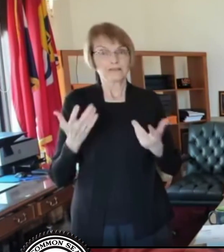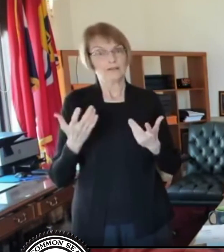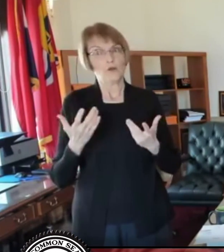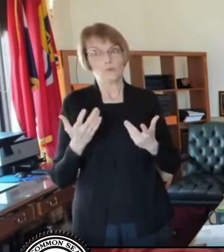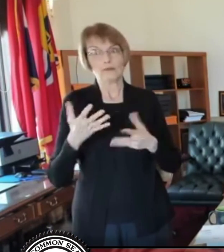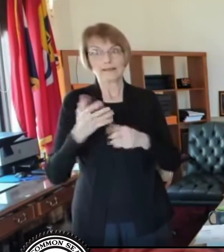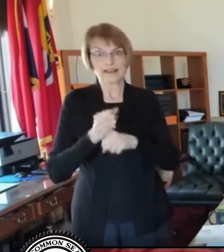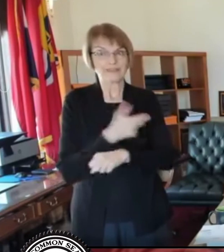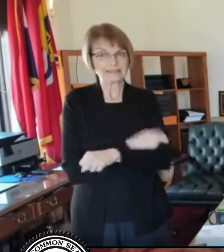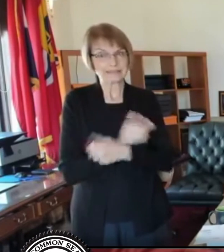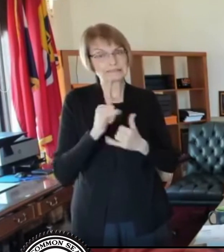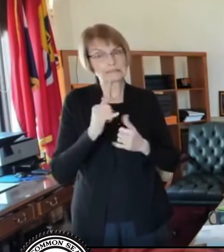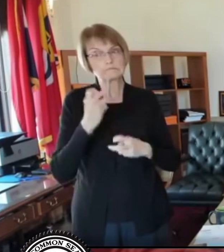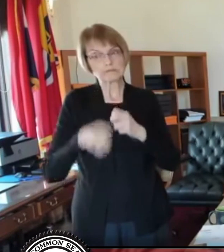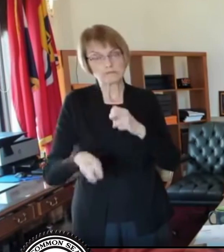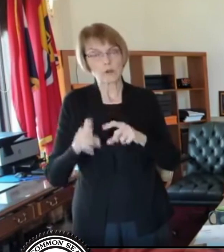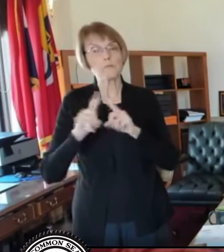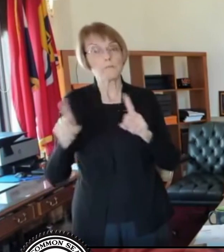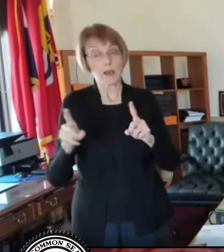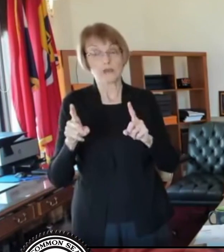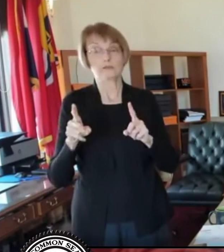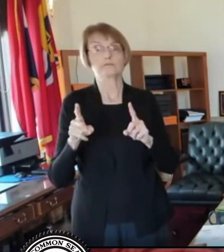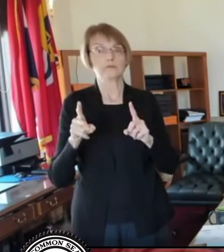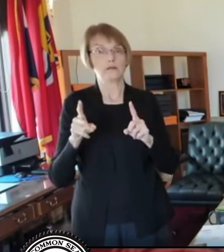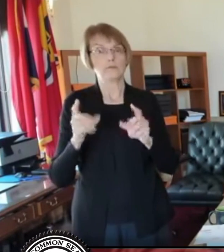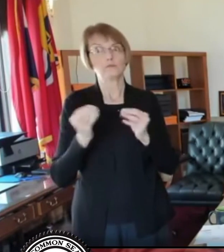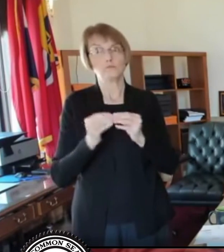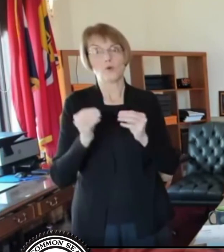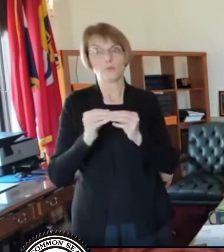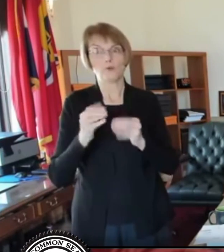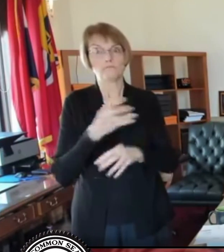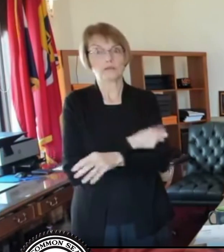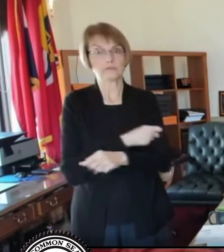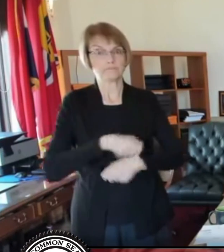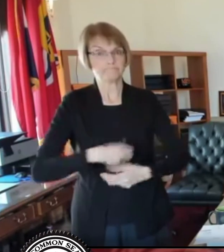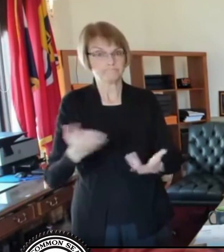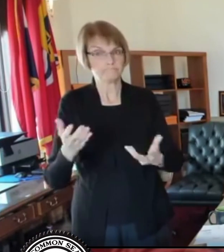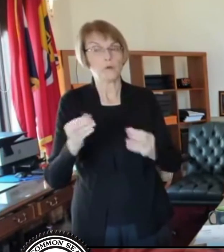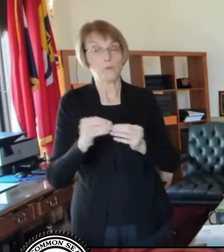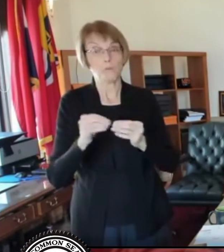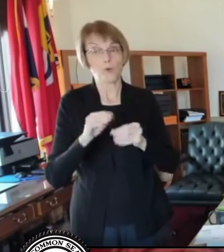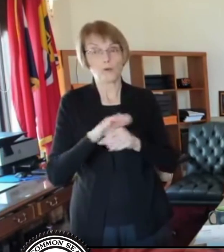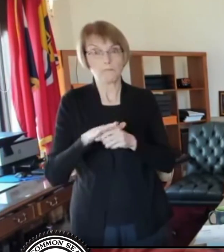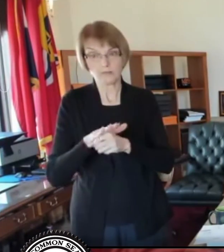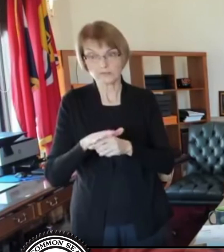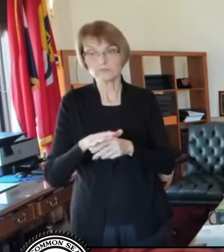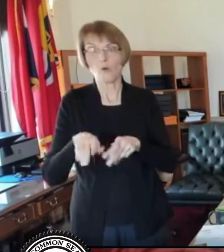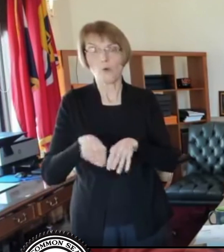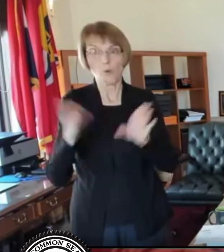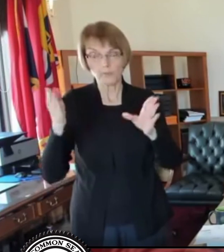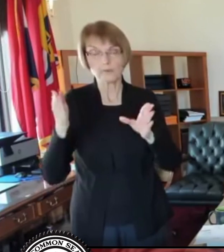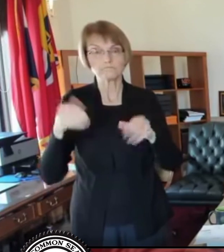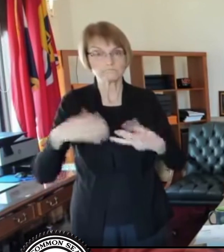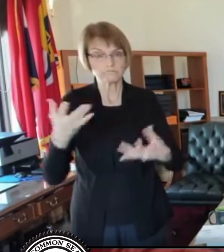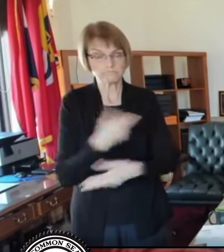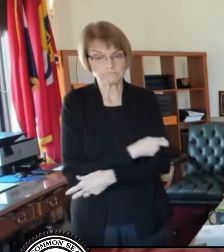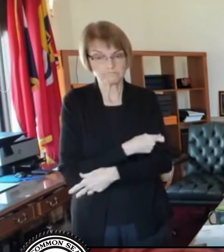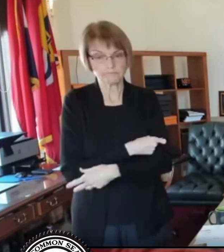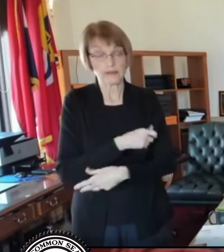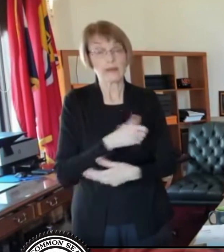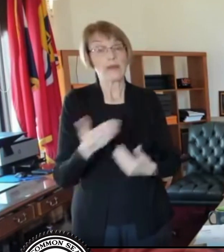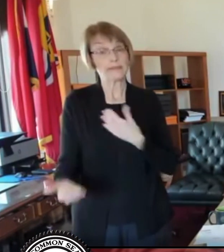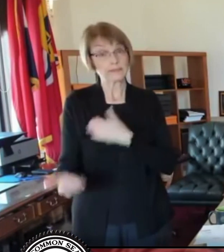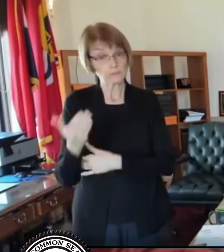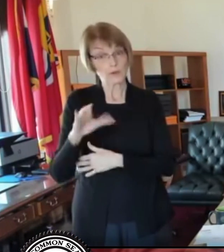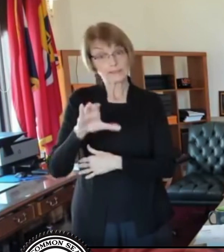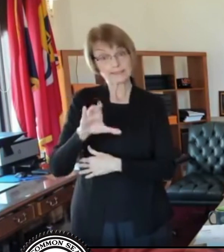but there is more vaccine around and more places to get it. Now, with regard, this morning the CDC came out